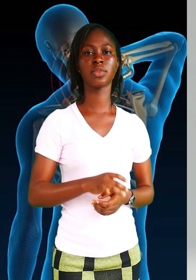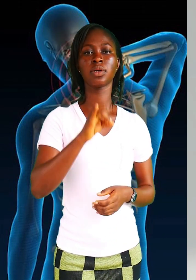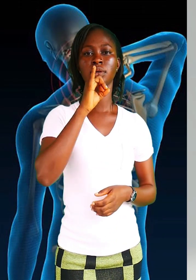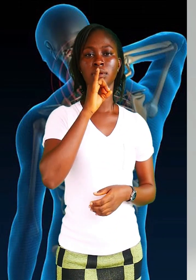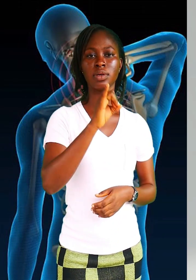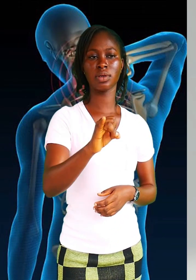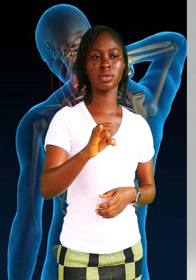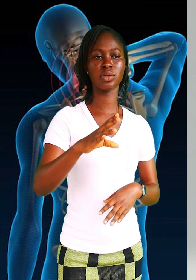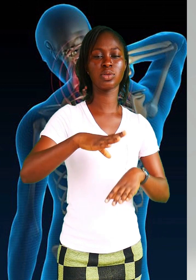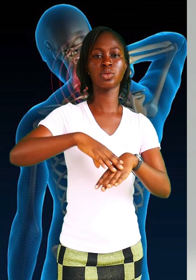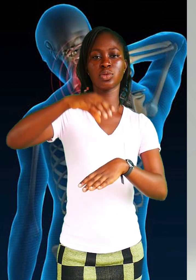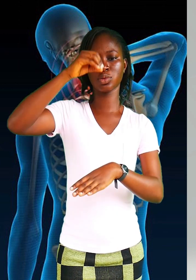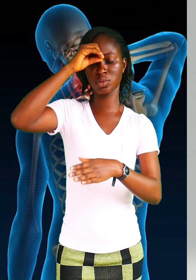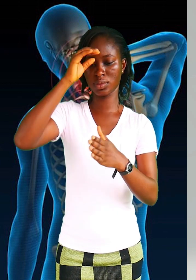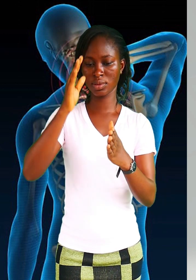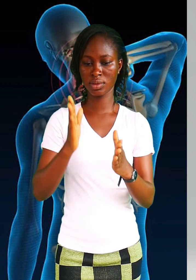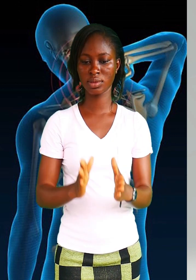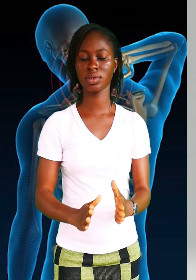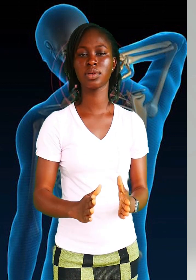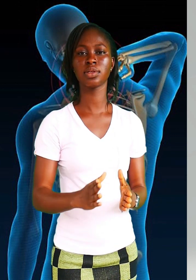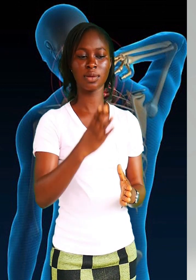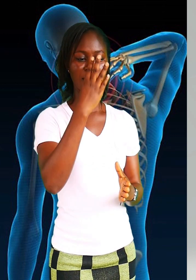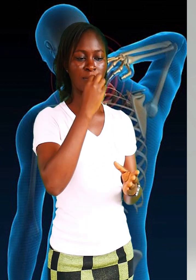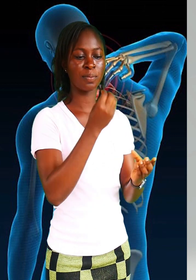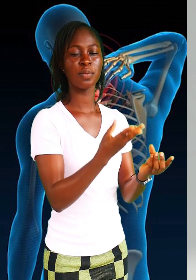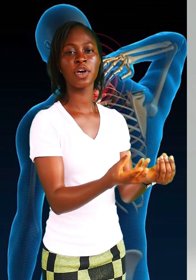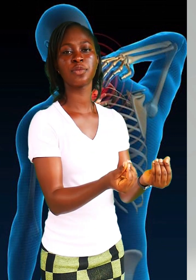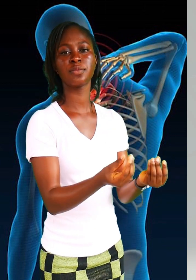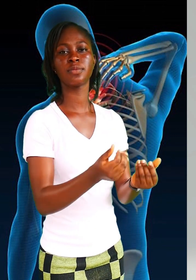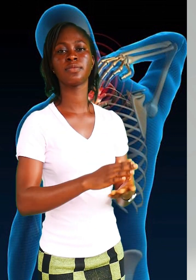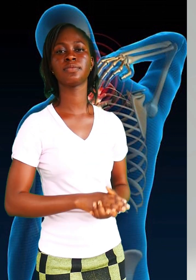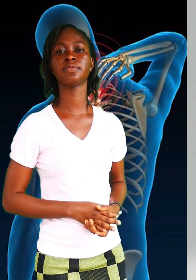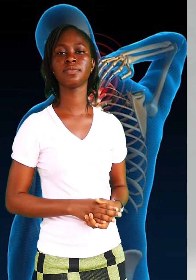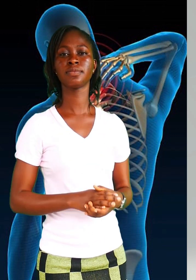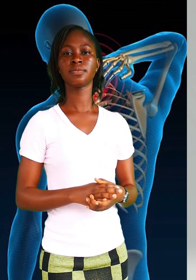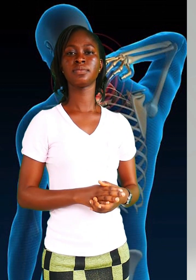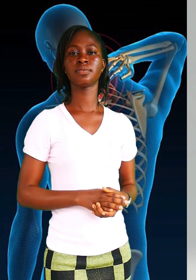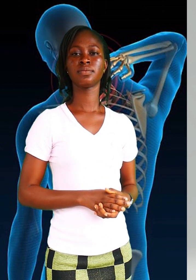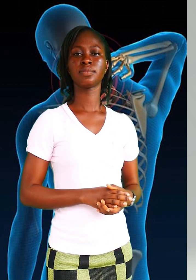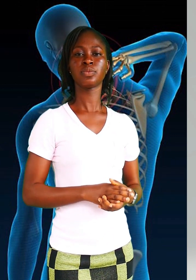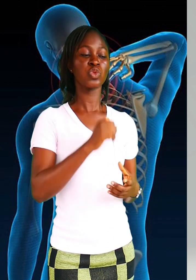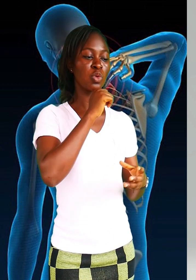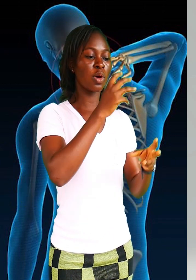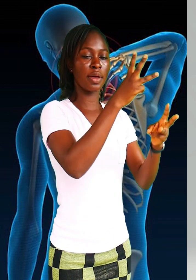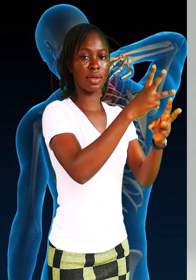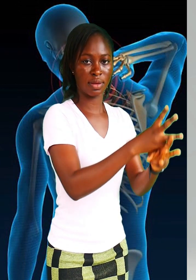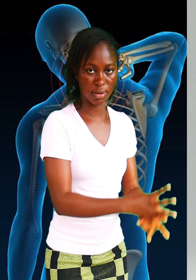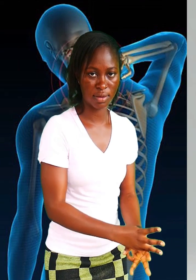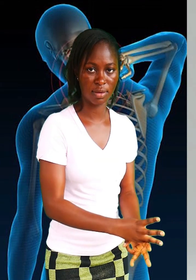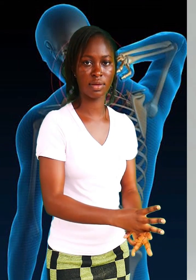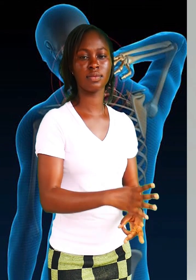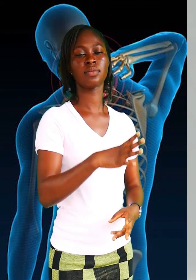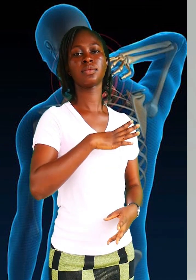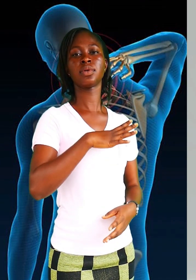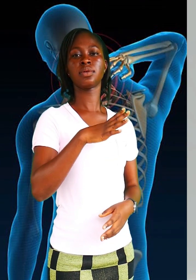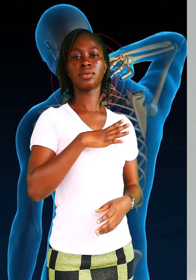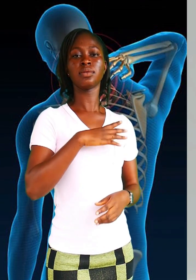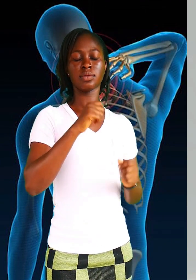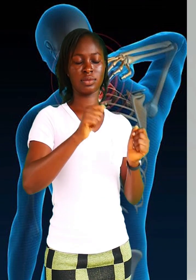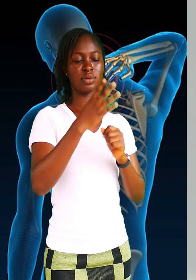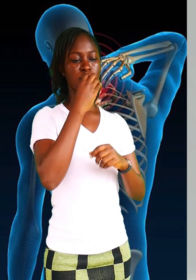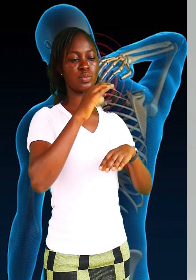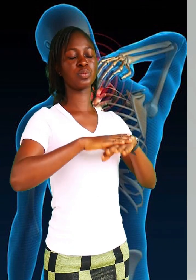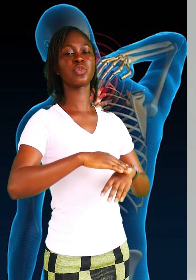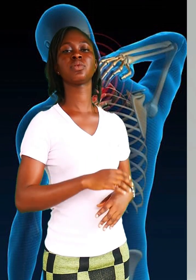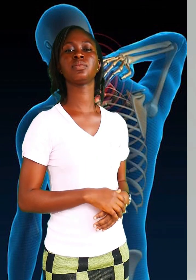yusu student matresa e wofom. A eno, emu nyedu. Eno wota form flat. Eno sube buwa. Na fin su